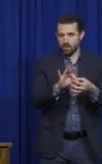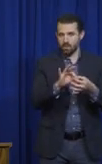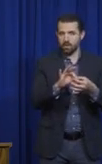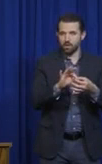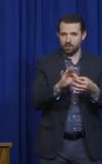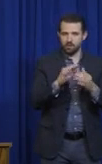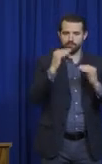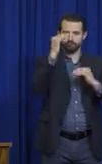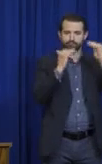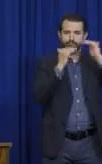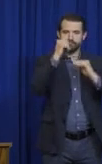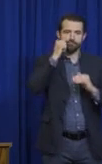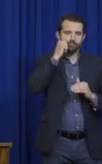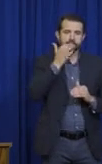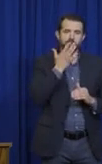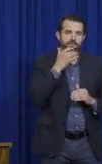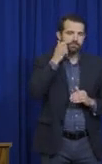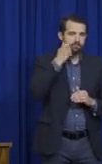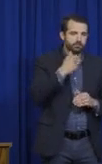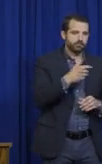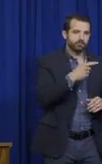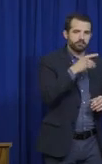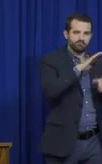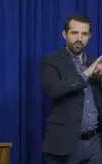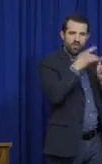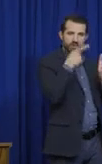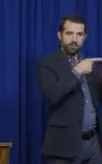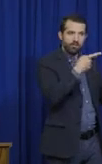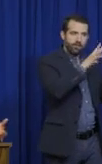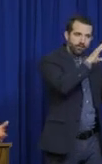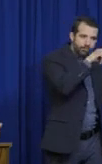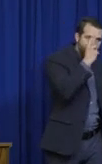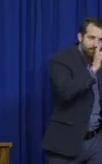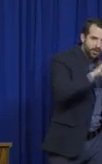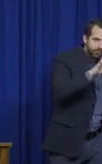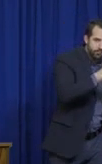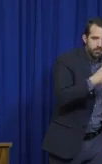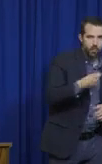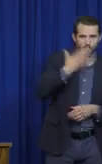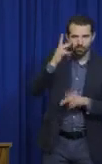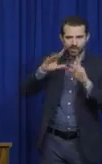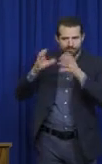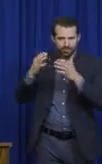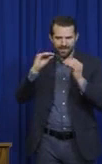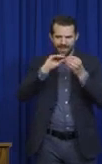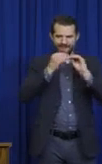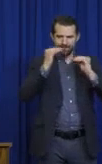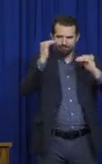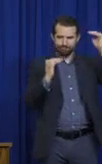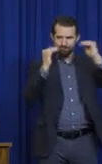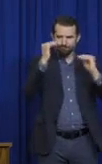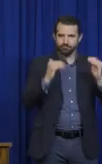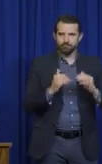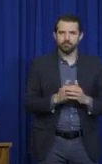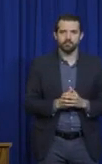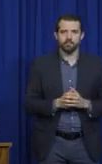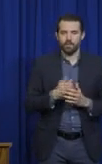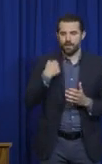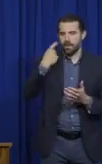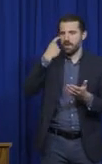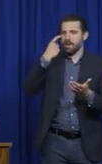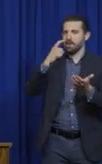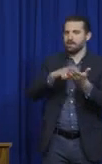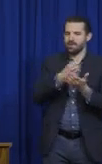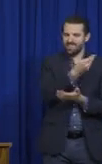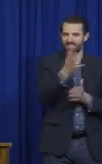the state. Those data and that pattern has unfortunately been mirrored in a number of states across the country where